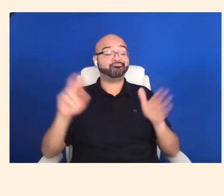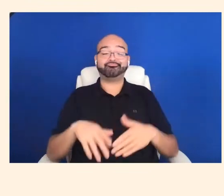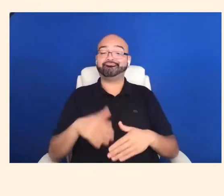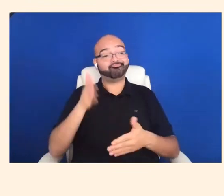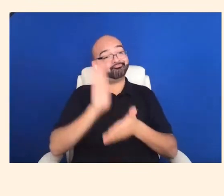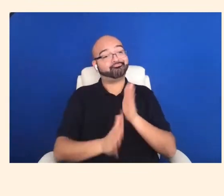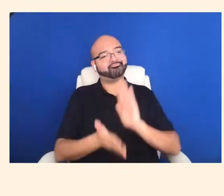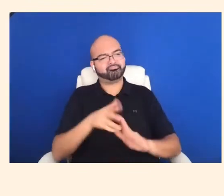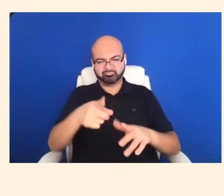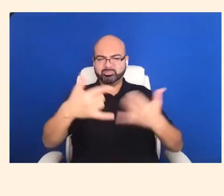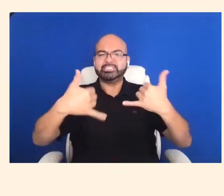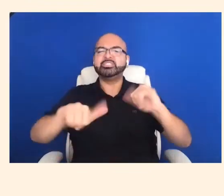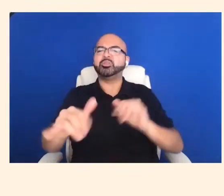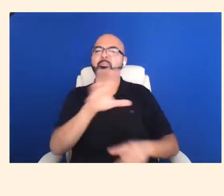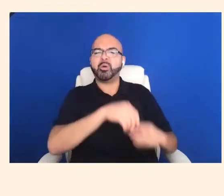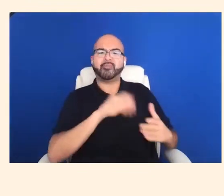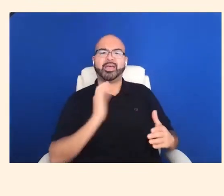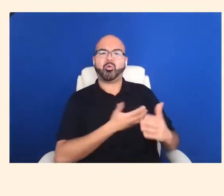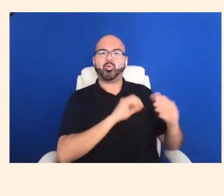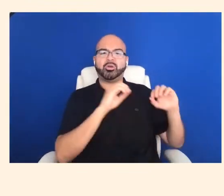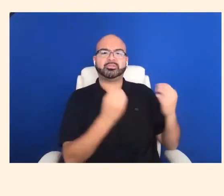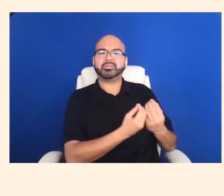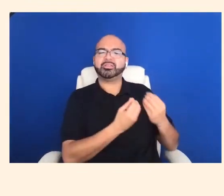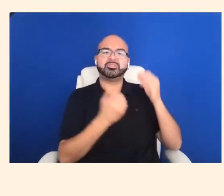organization because once you exit, now you're in